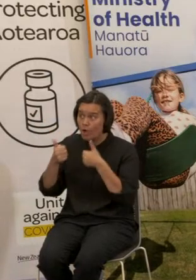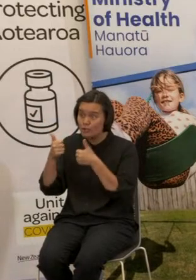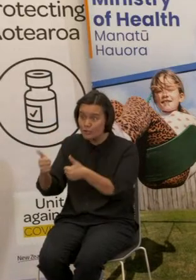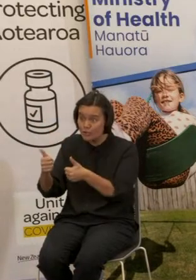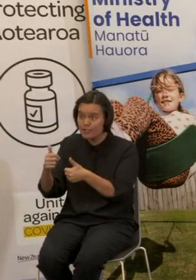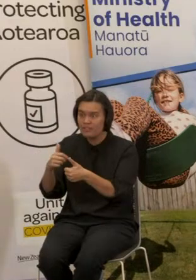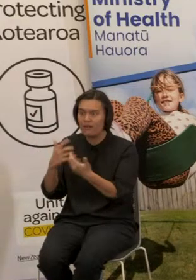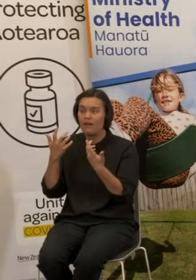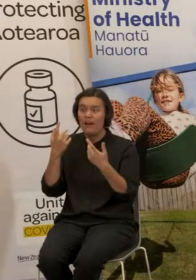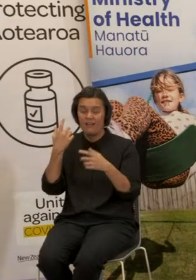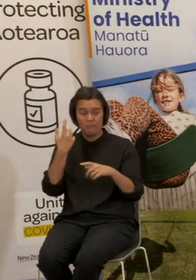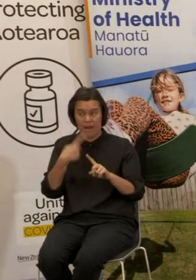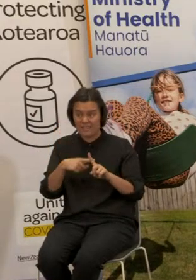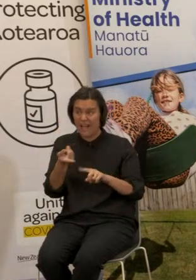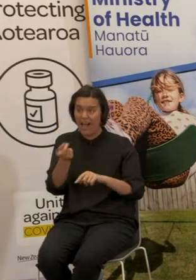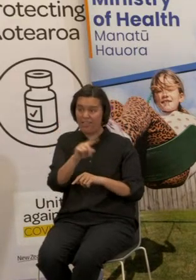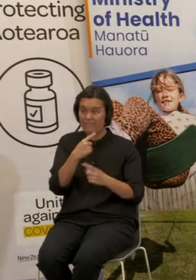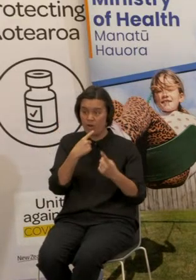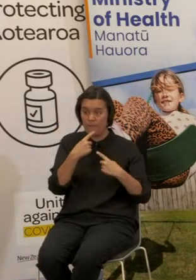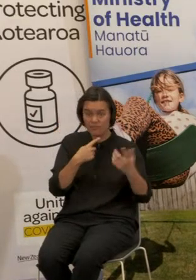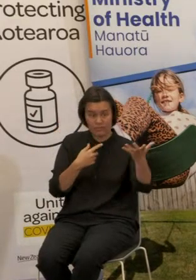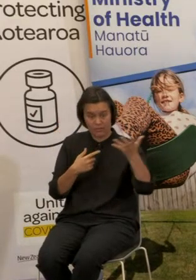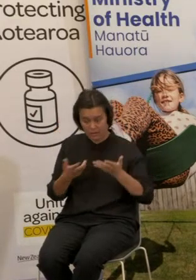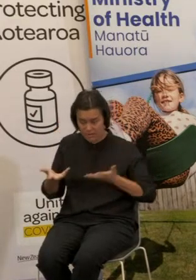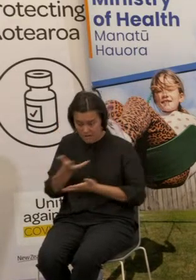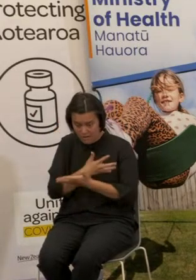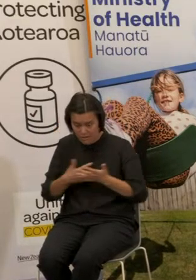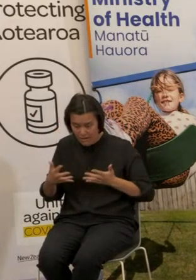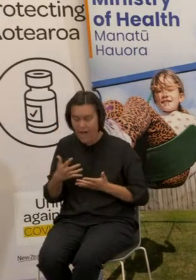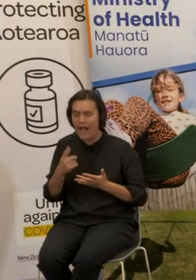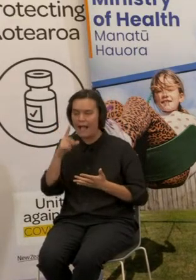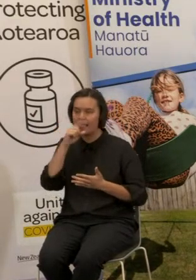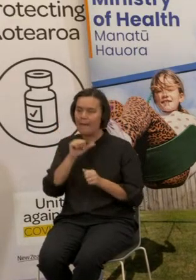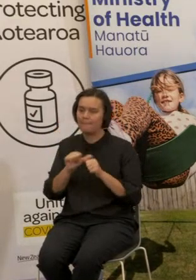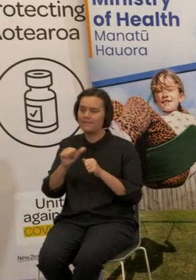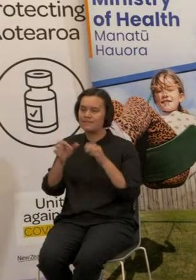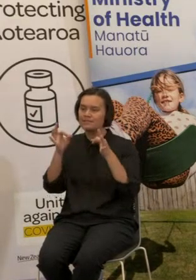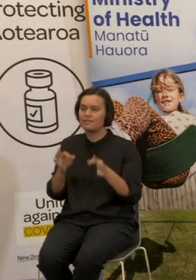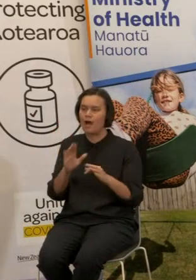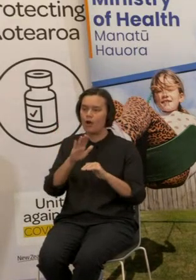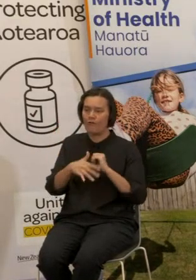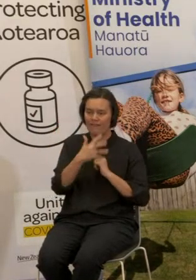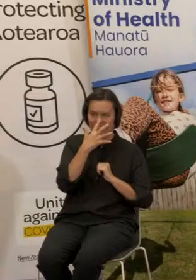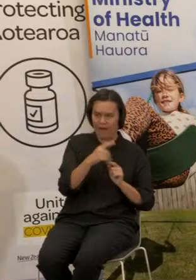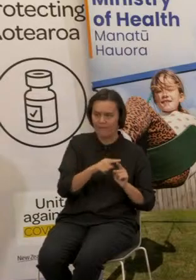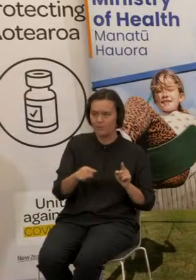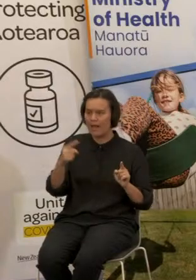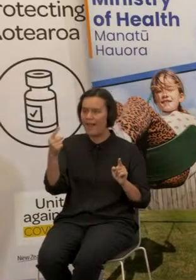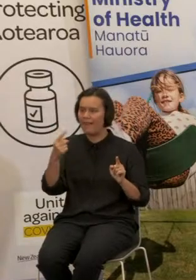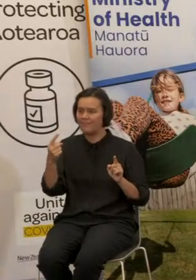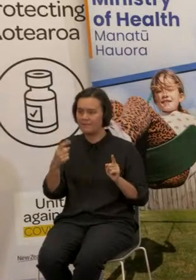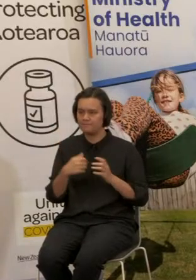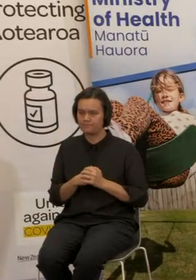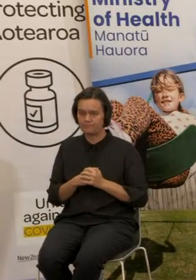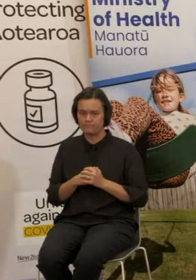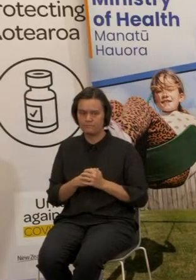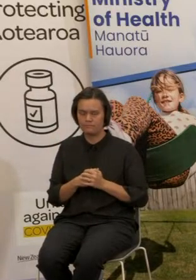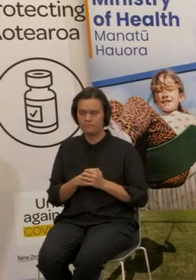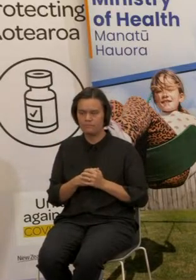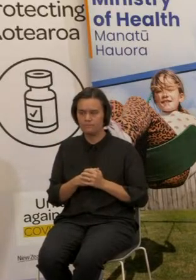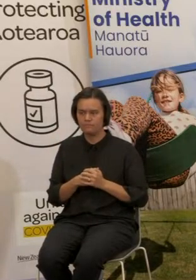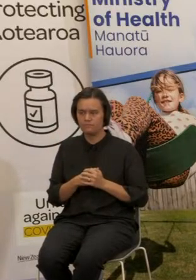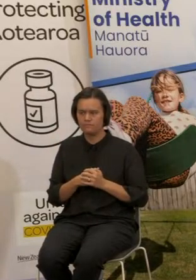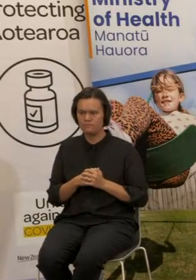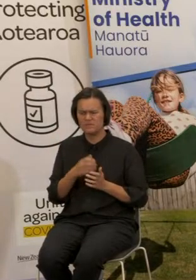once we're sure about the data, to consider for our children. Just in terms of the booster, why is it only 18 plus? Is that priority or is that